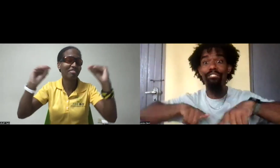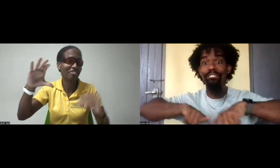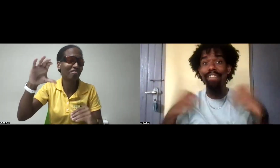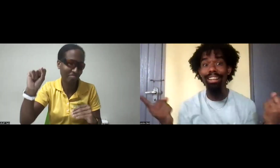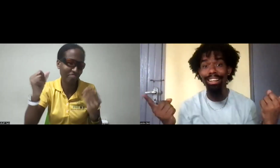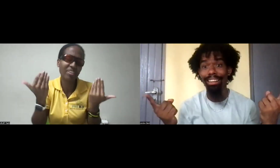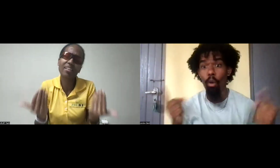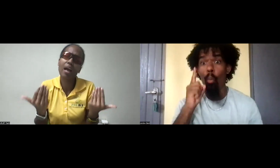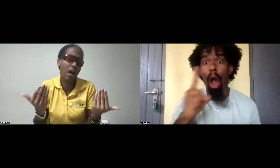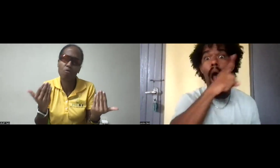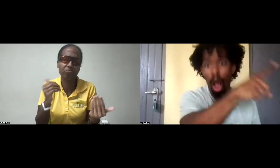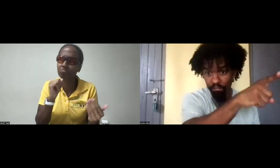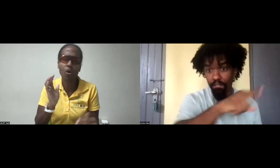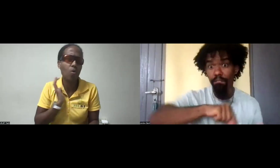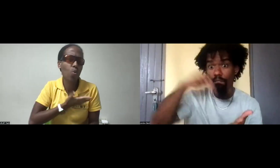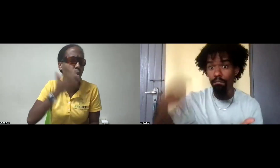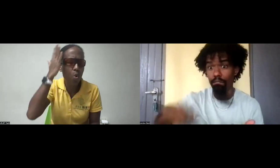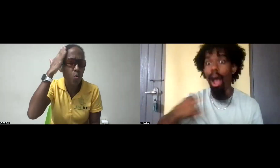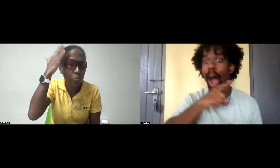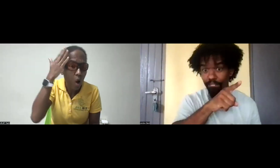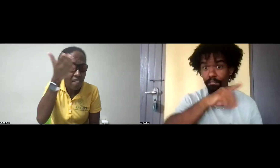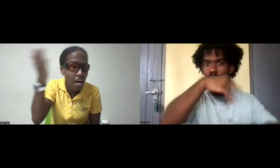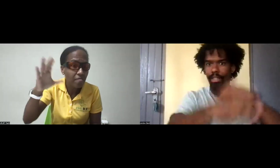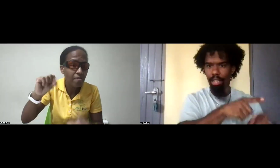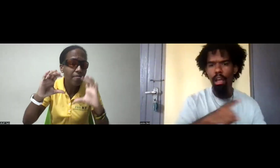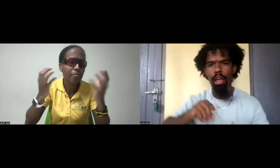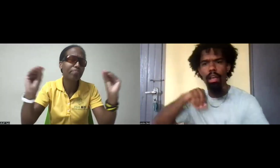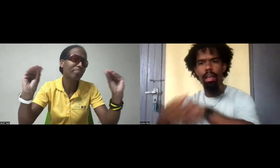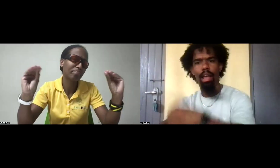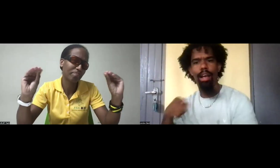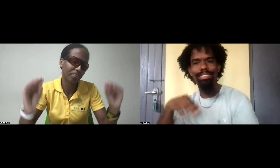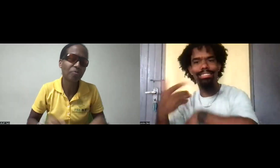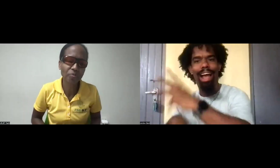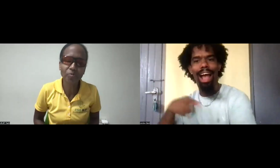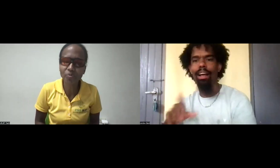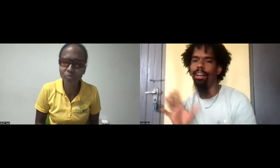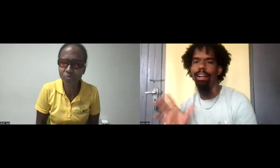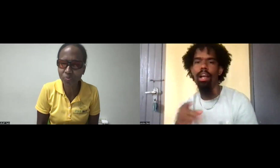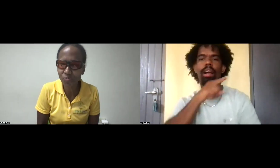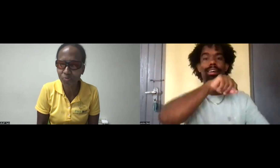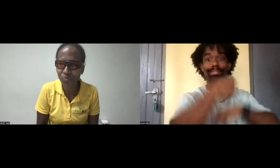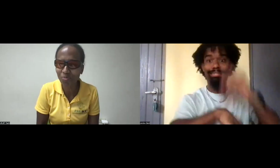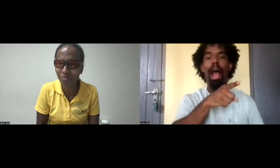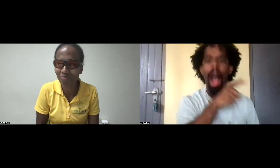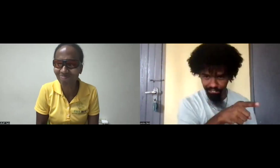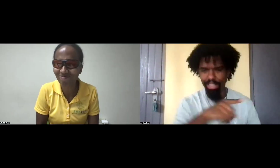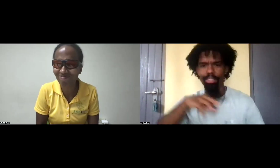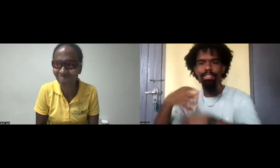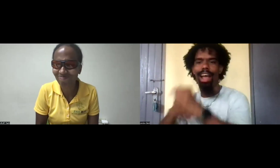sign classes for country sign. But for now, not to our knowledge about any country